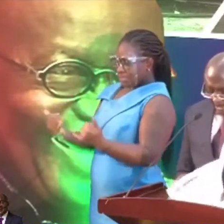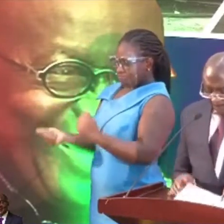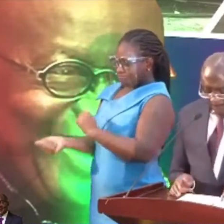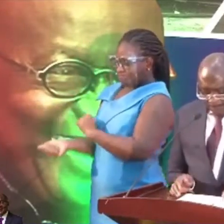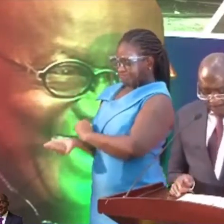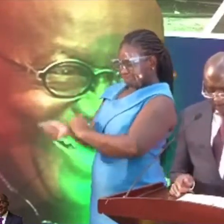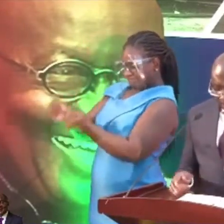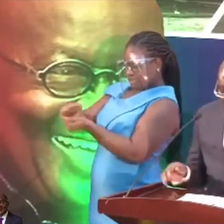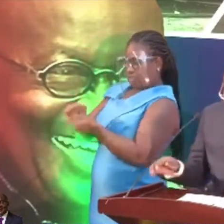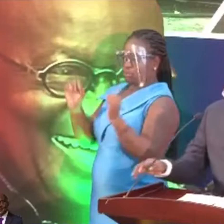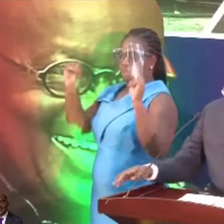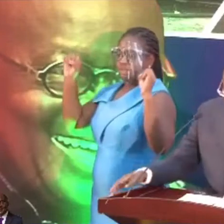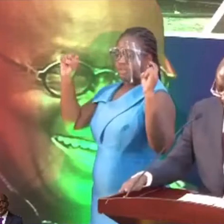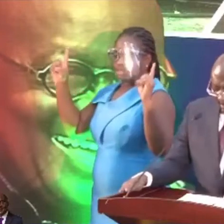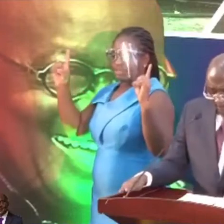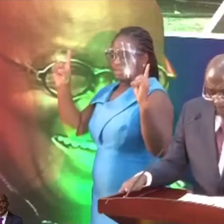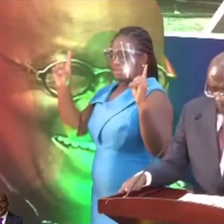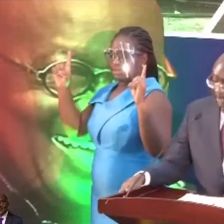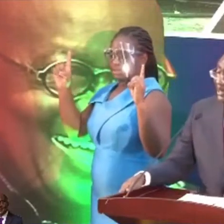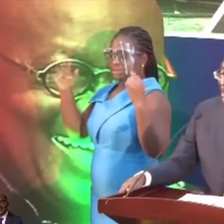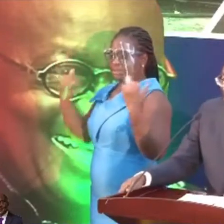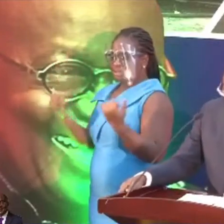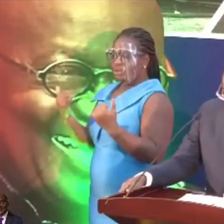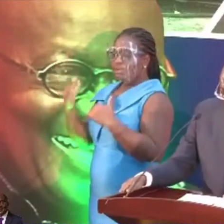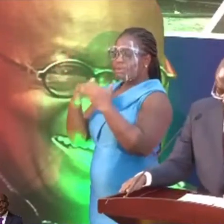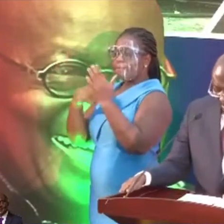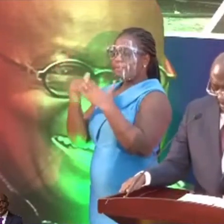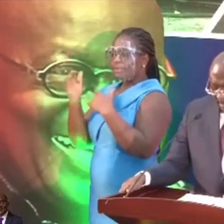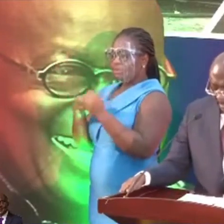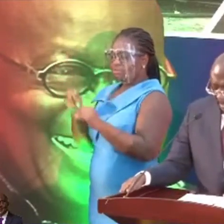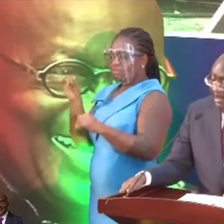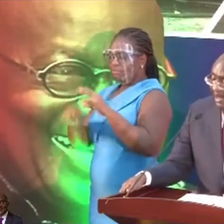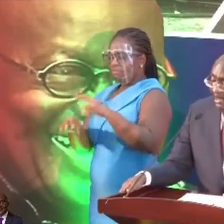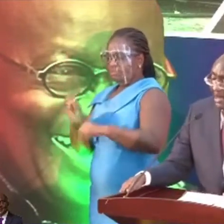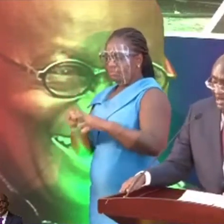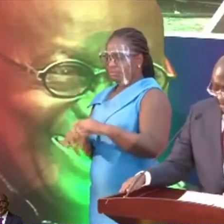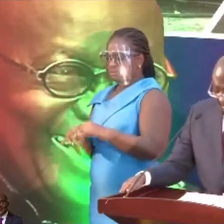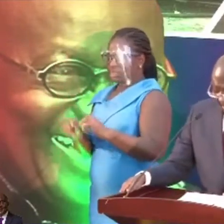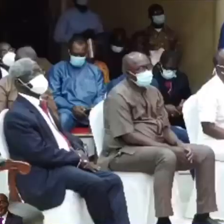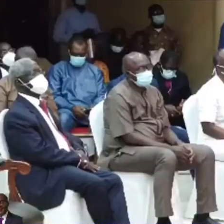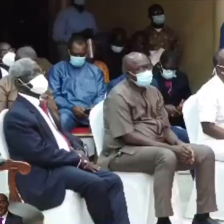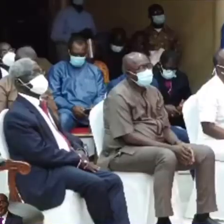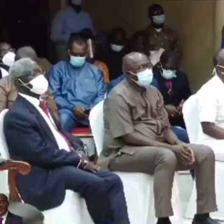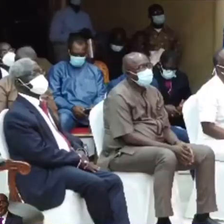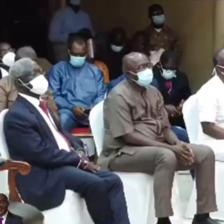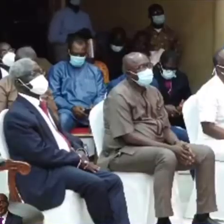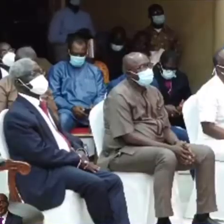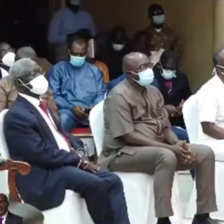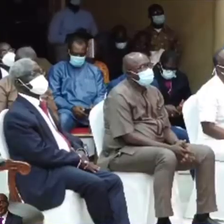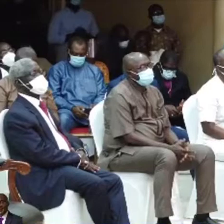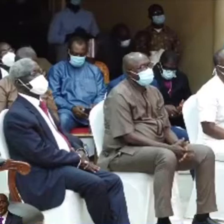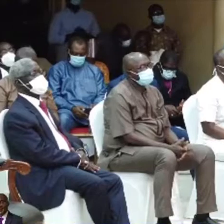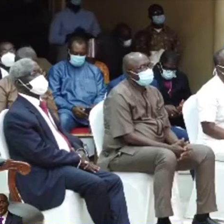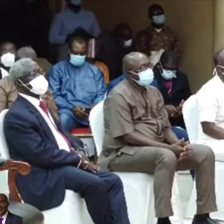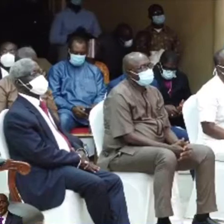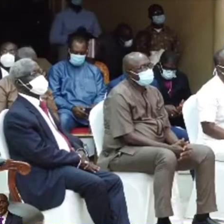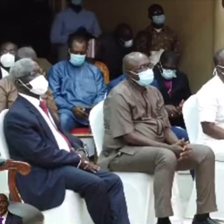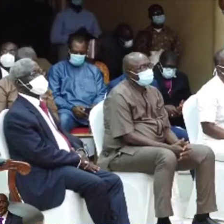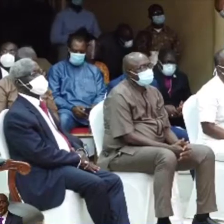education. The infrastructure investment in the education sector, ladies and gentlemen, is